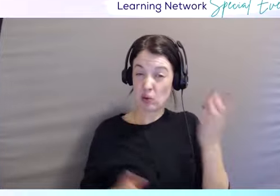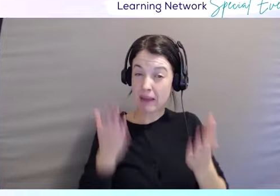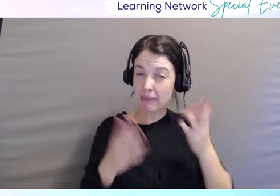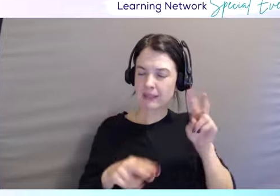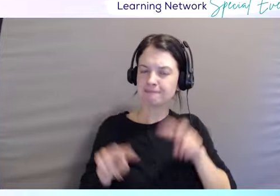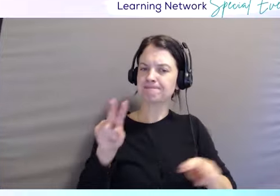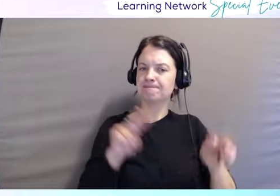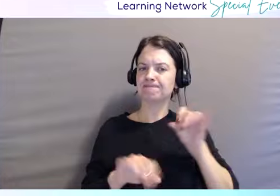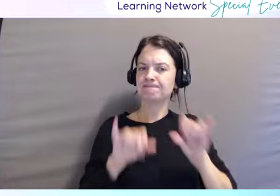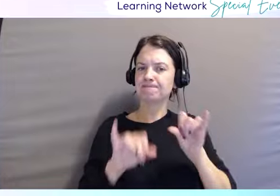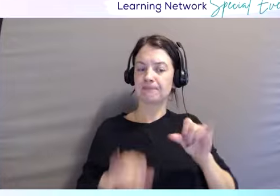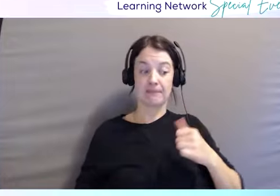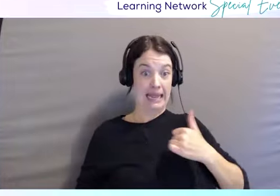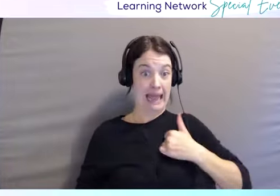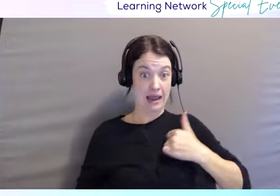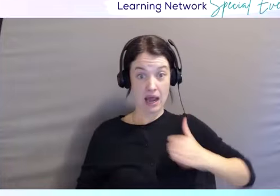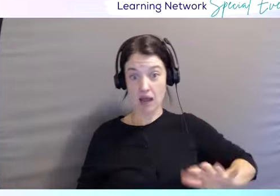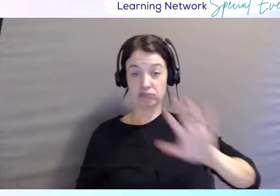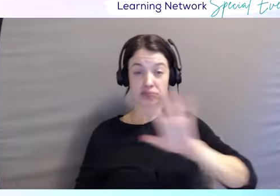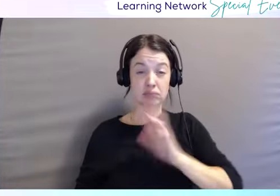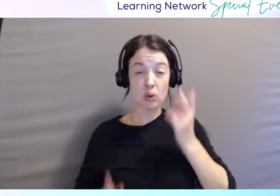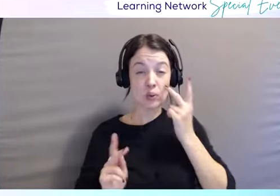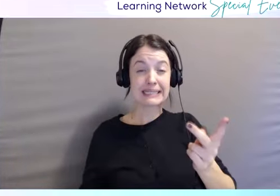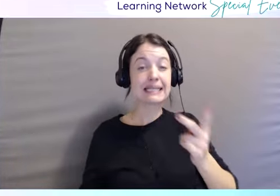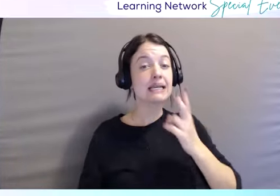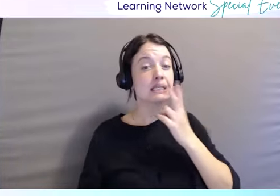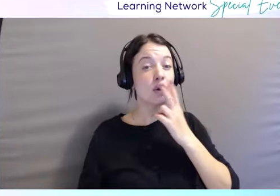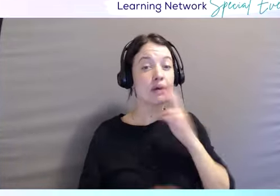in Canada now is largely concentrated on low-income people